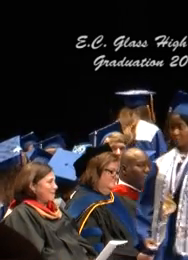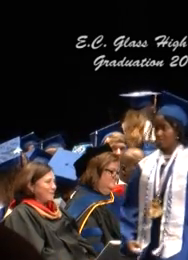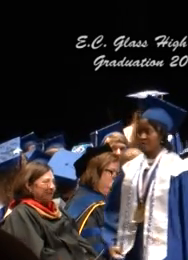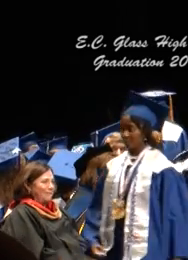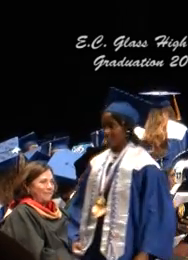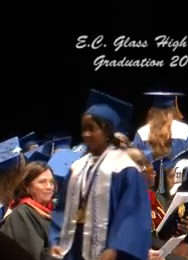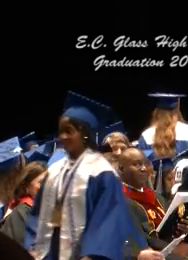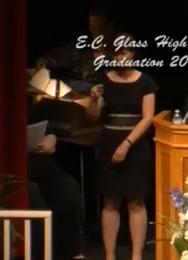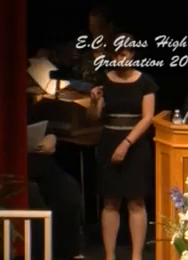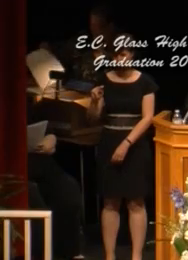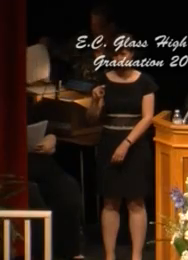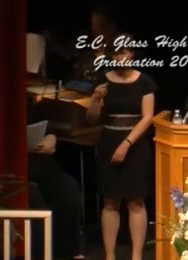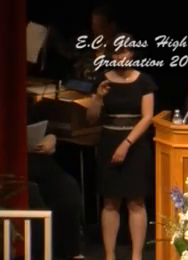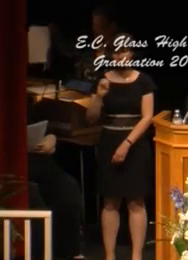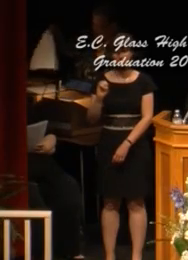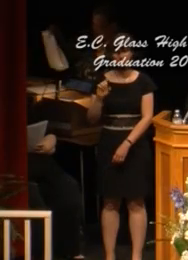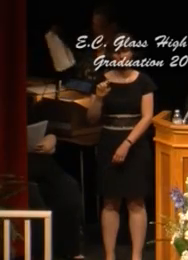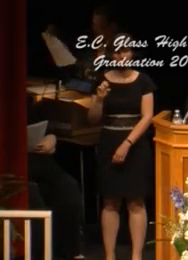Kristen Eleanor Brown.